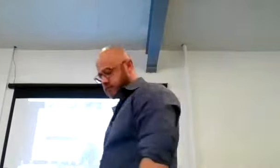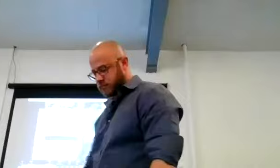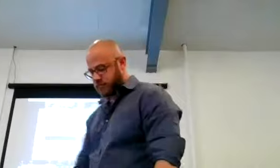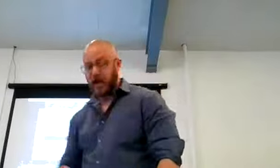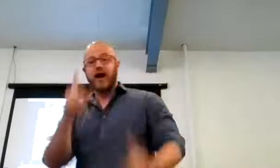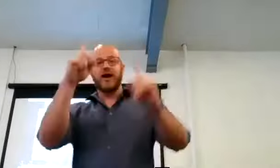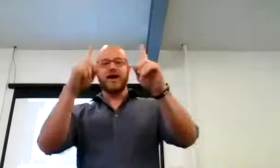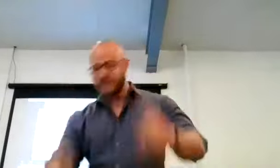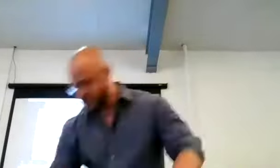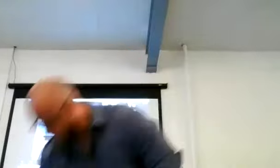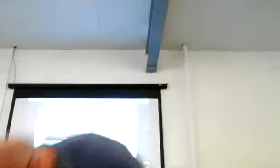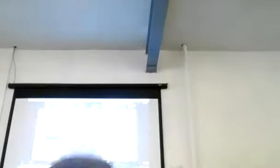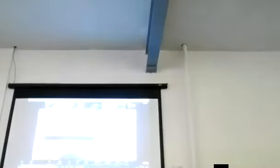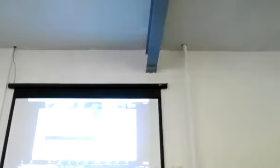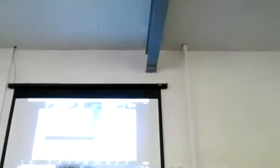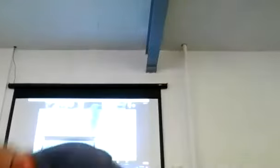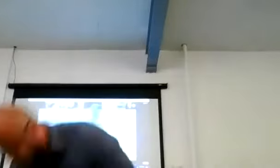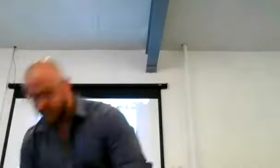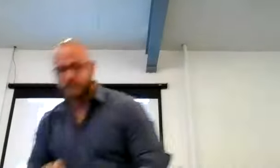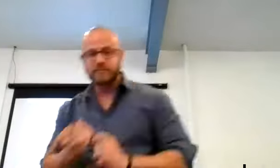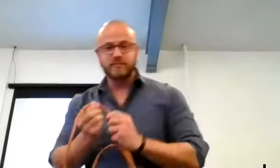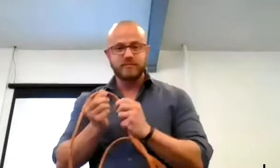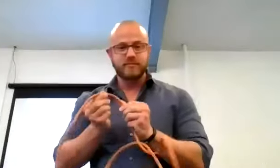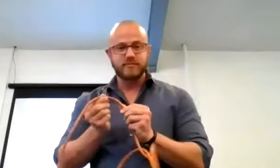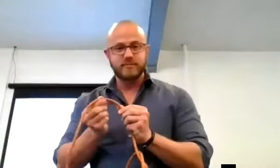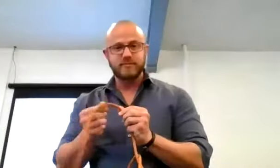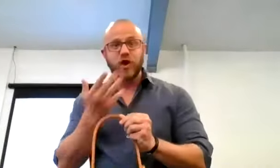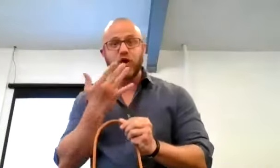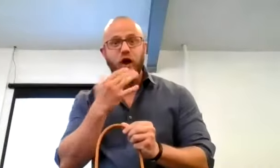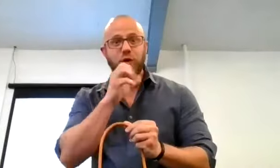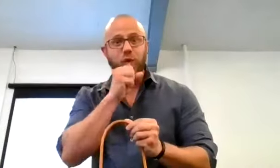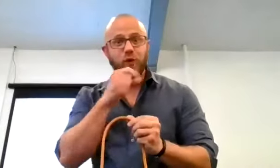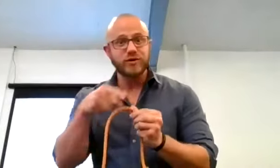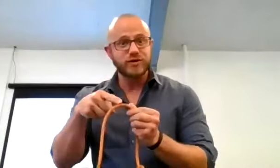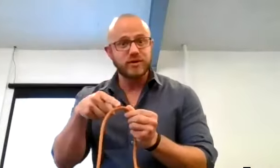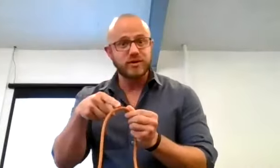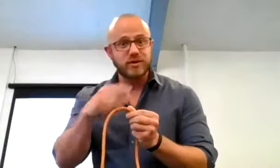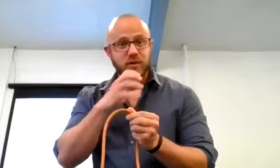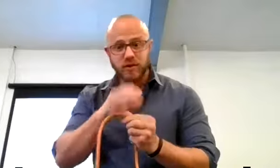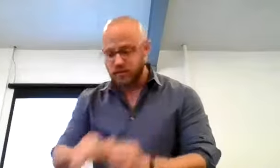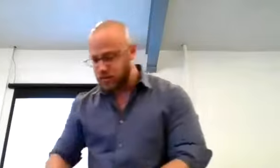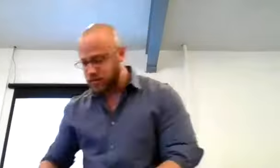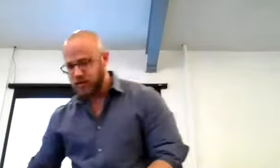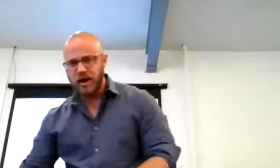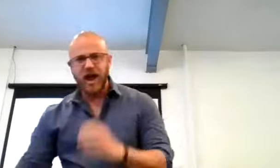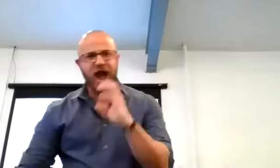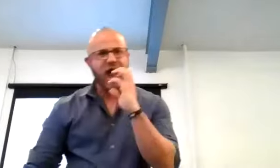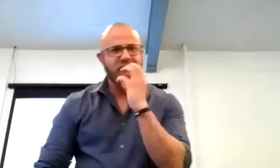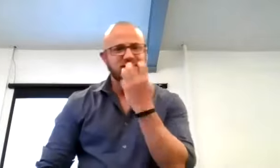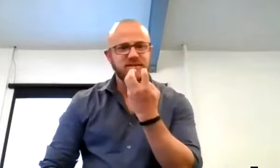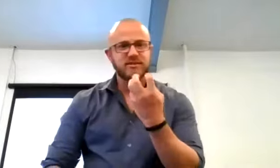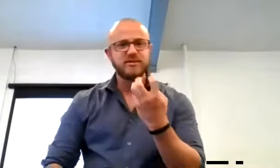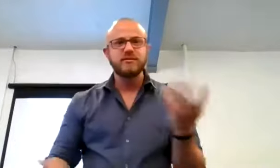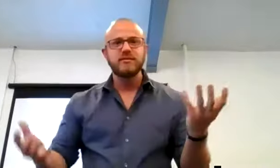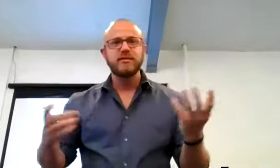Let me see, let me just get it here. This is orange, you see the color orange? And you just,